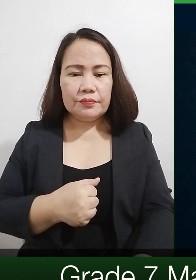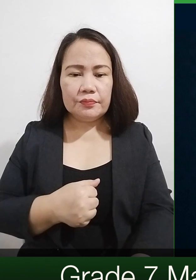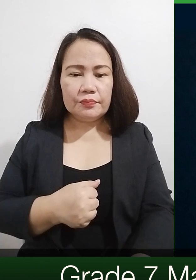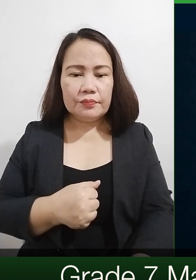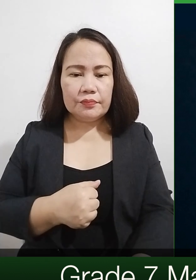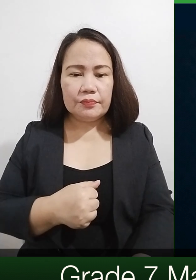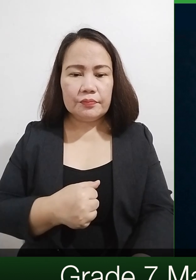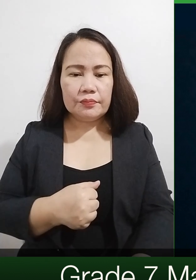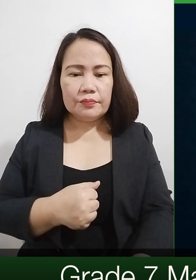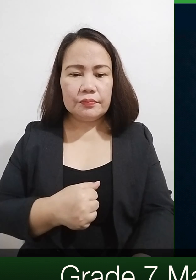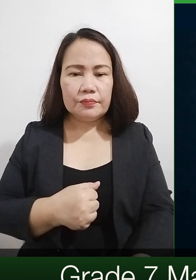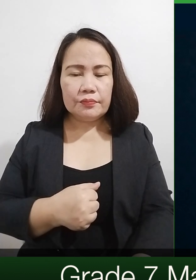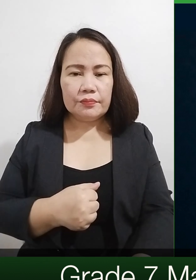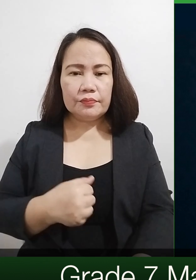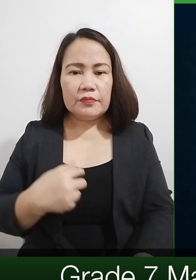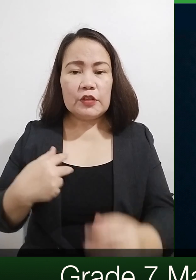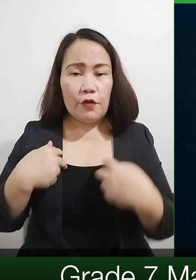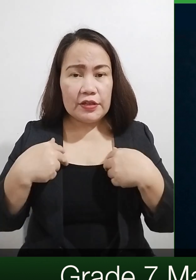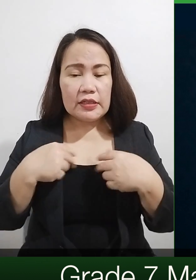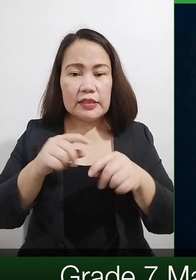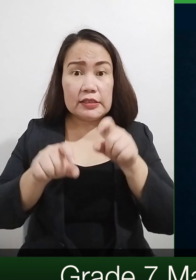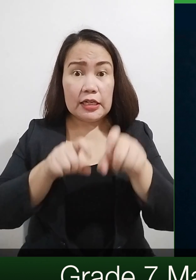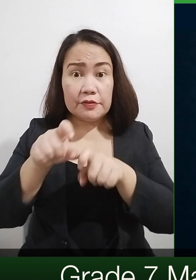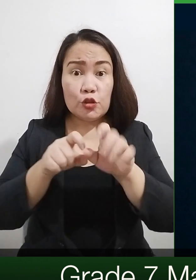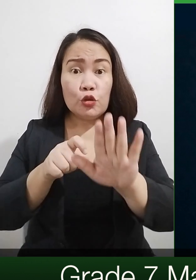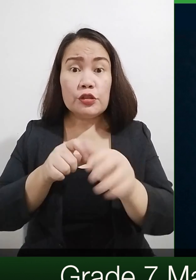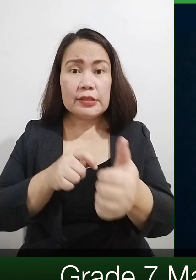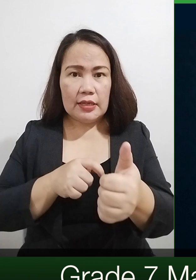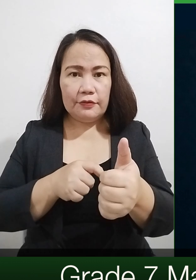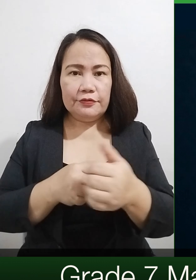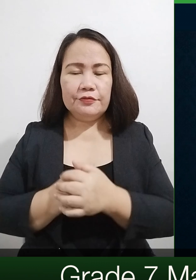So, let us have an example. So, test yourself.